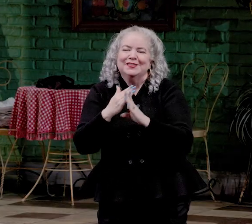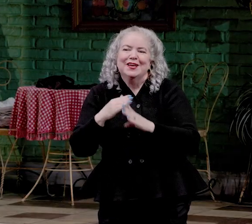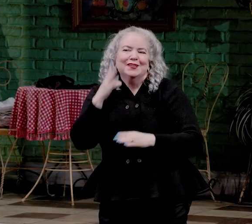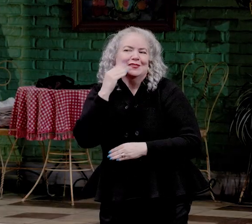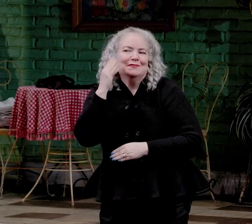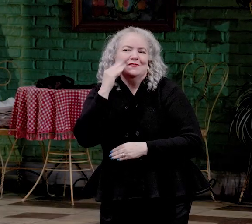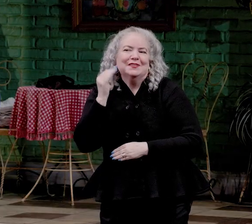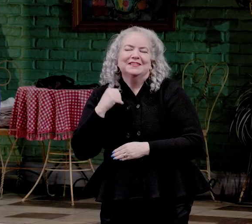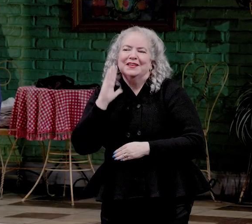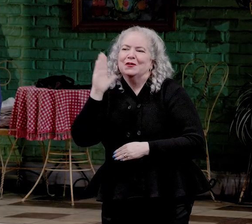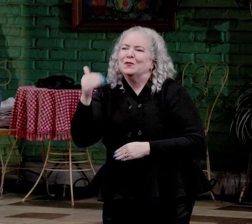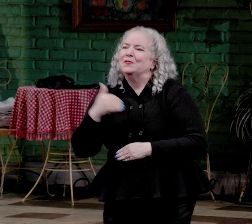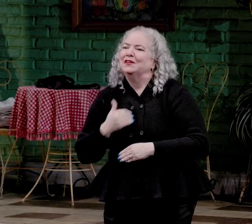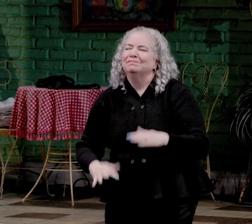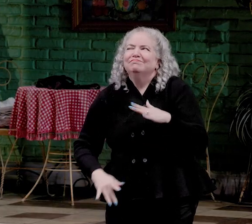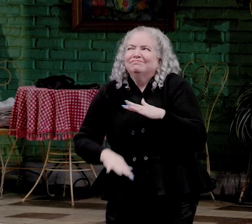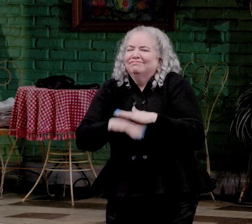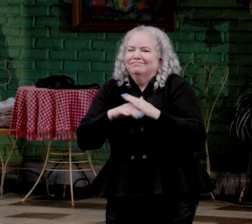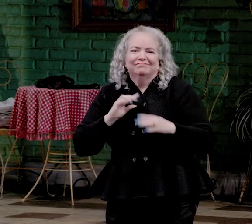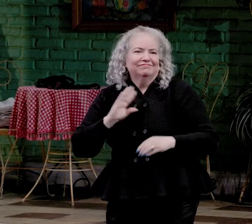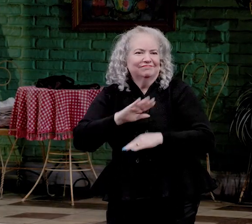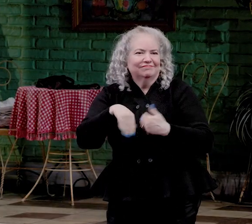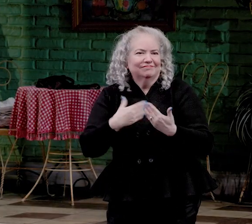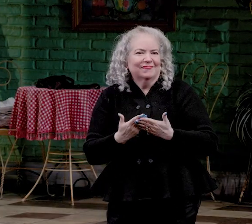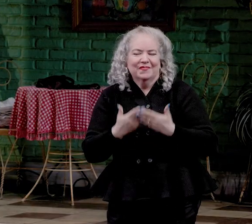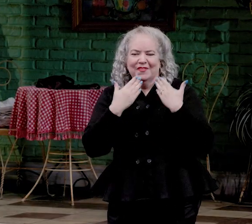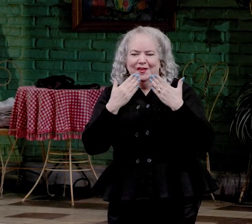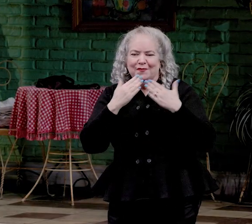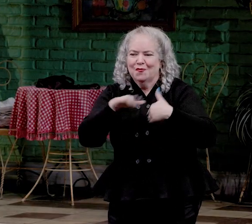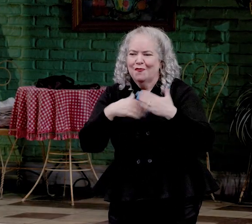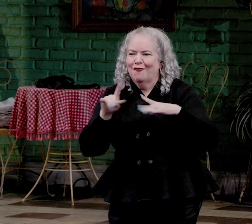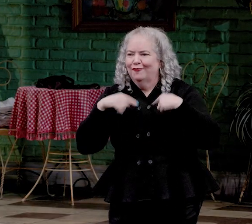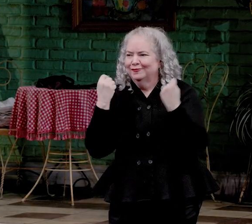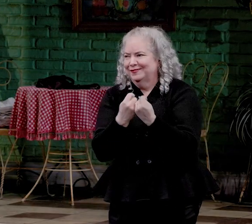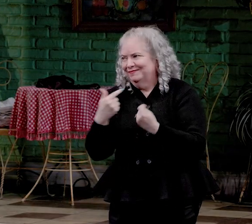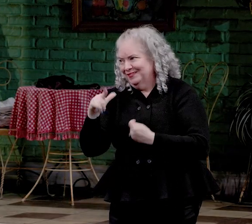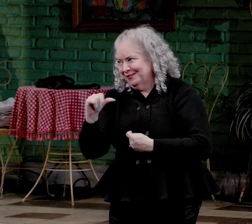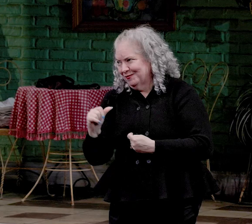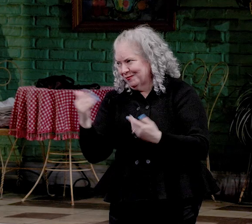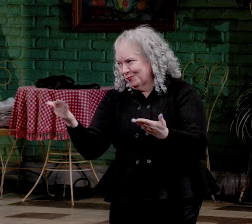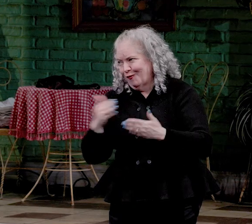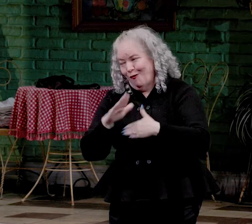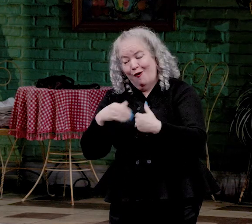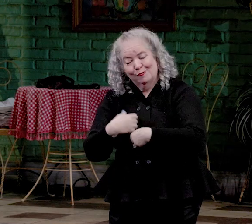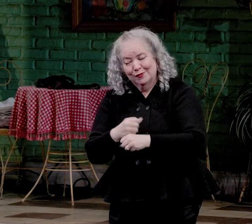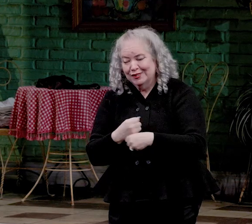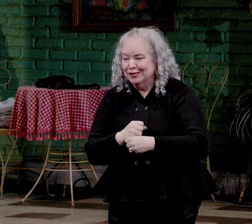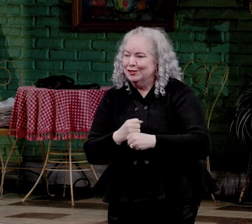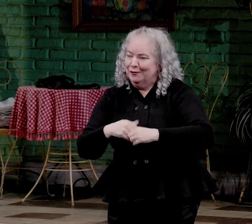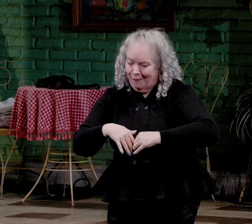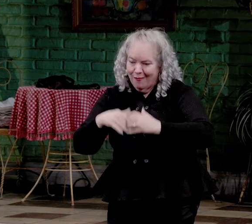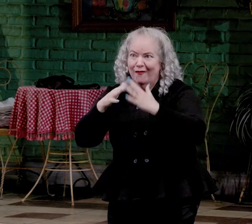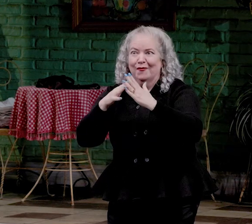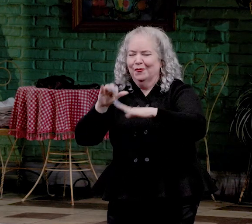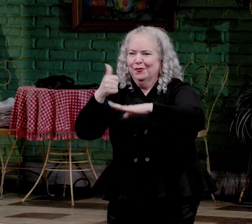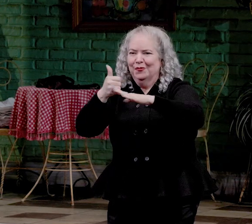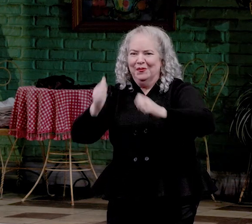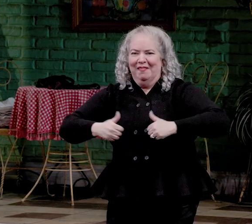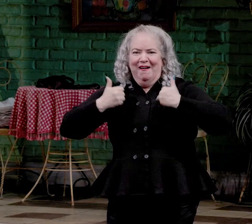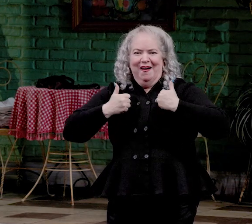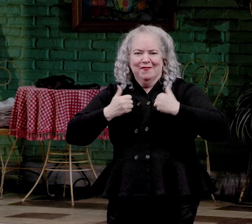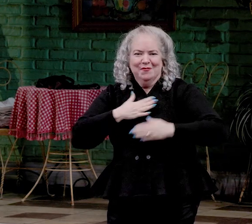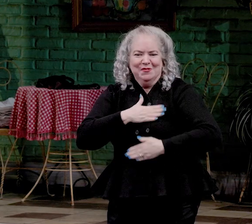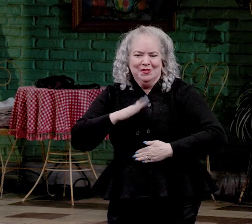in the year ahead. Thank you to the entire team at Geva who work to bring each production to life. We sincerely appreciate